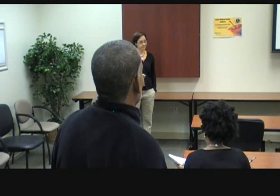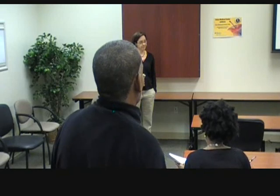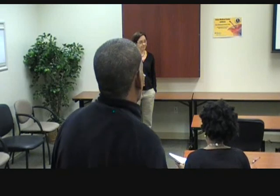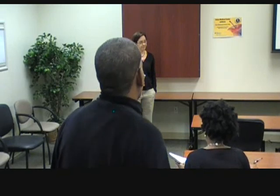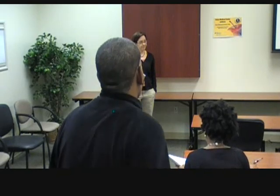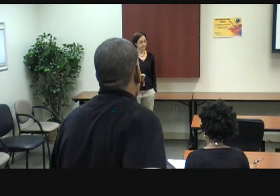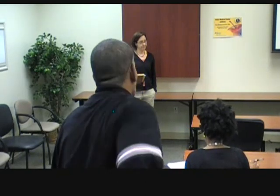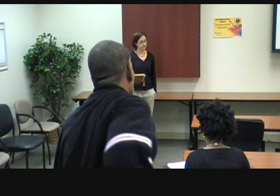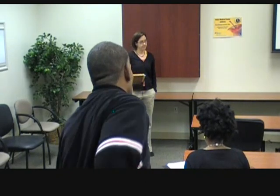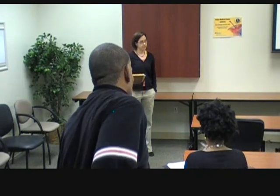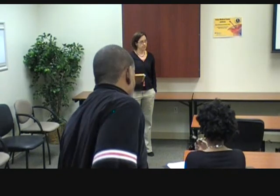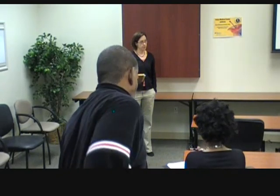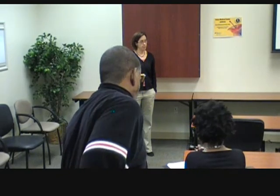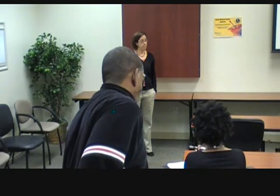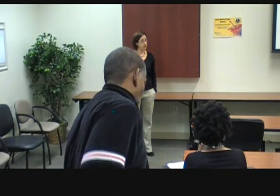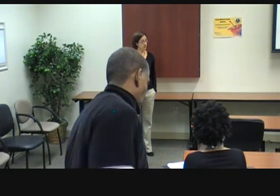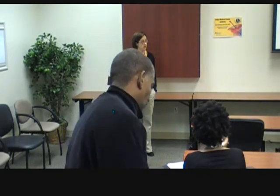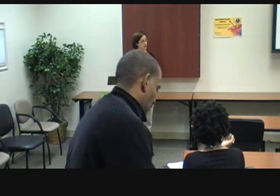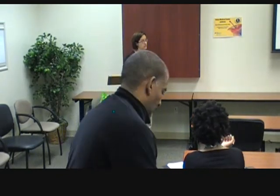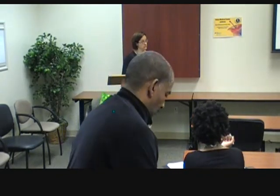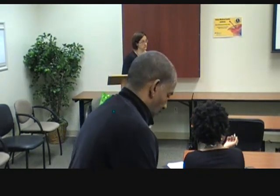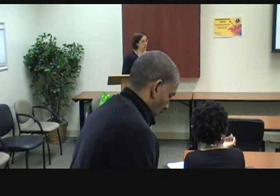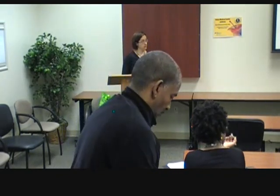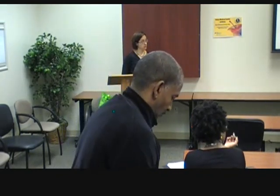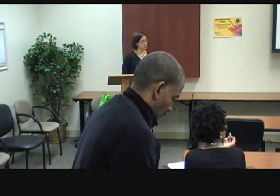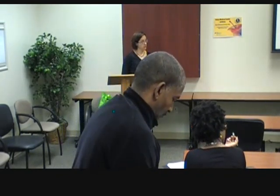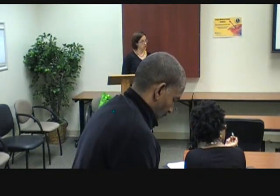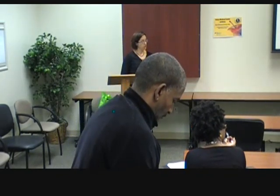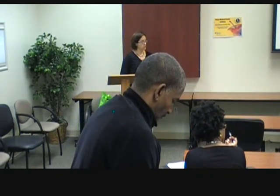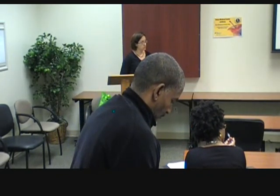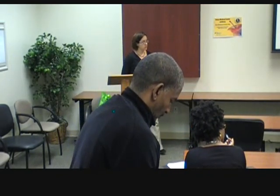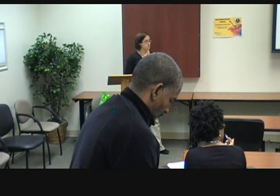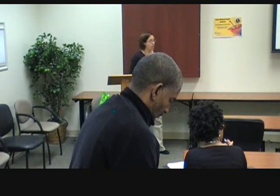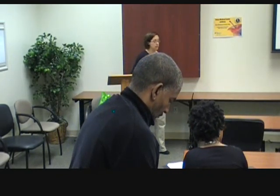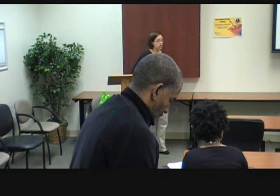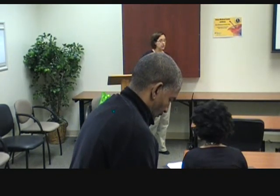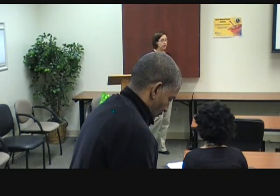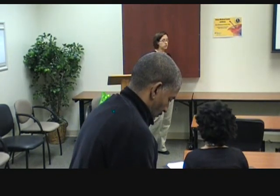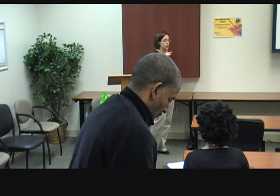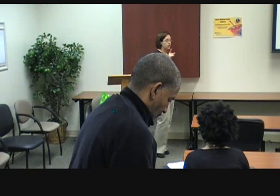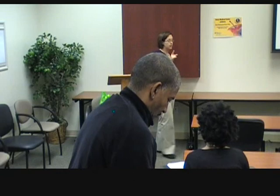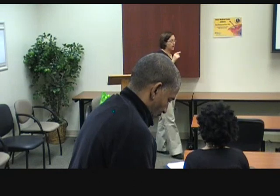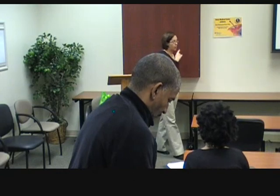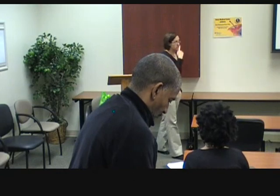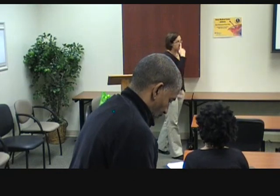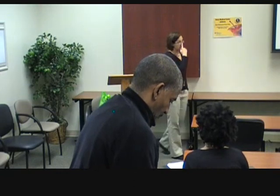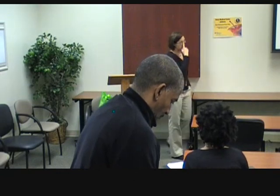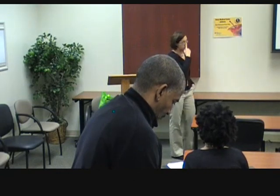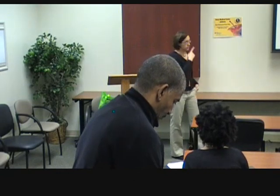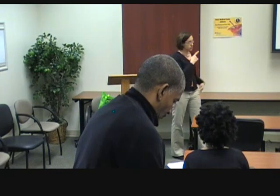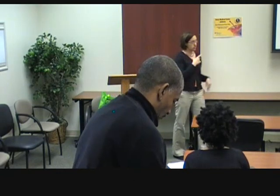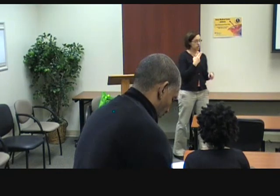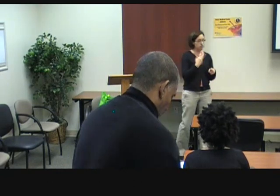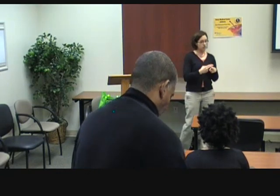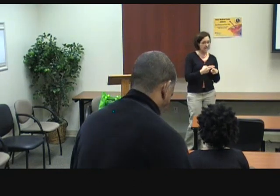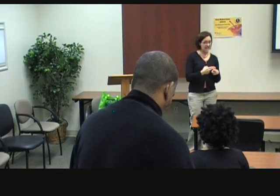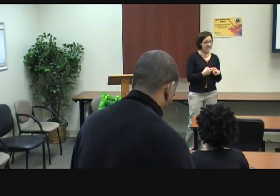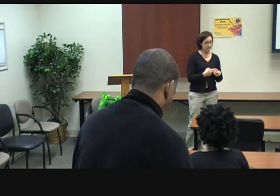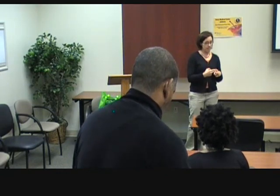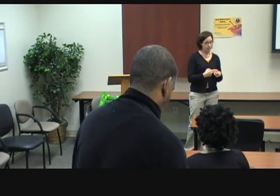Okay, we were doing descriptions and pair. Oh, that was the one thing I wanted to ask. Don't forget name. When